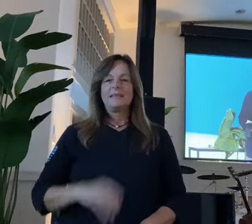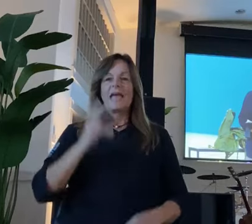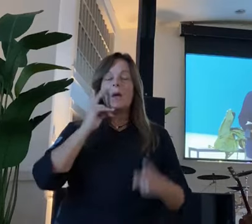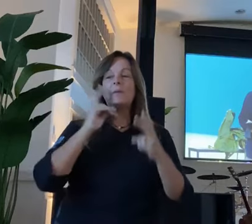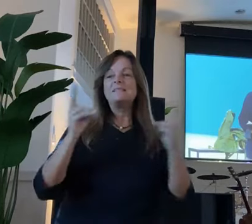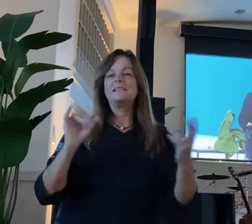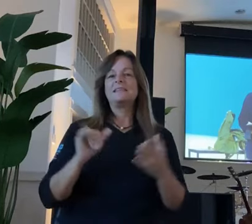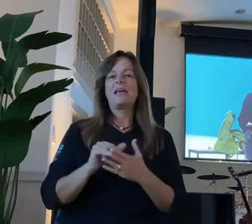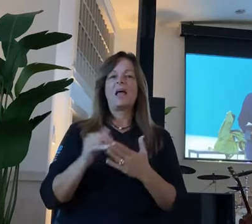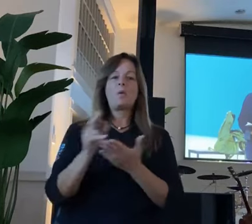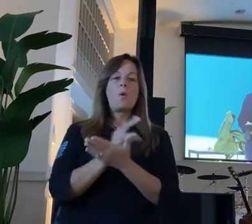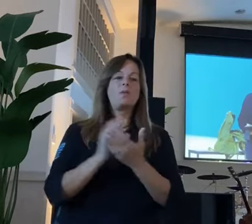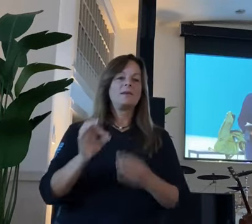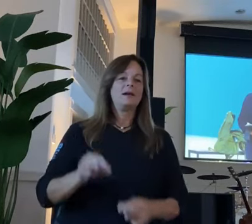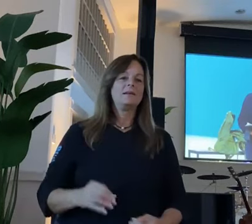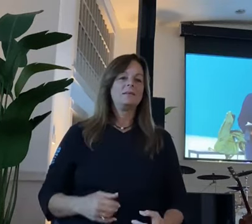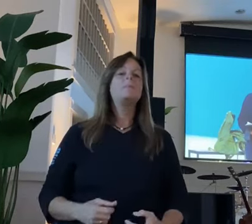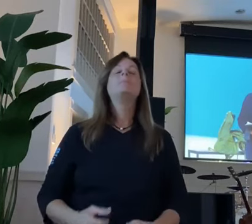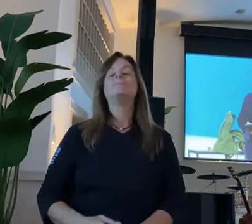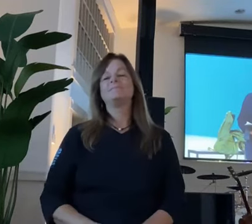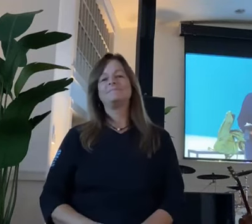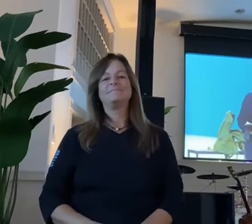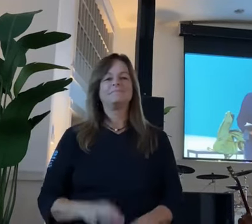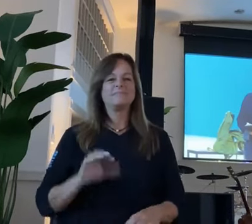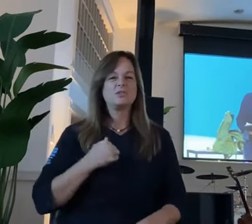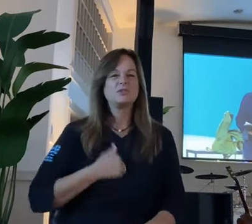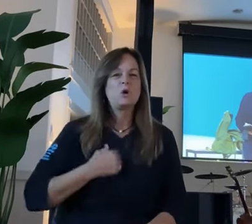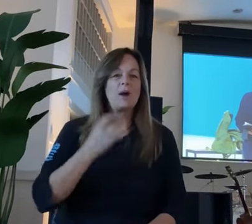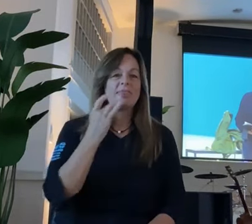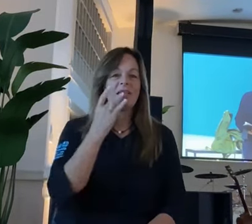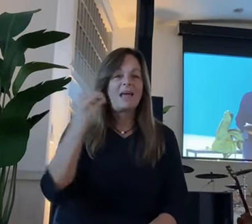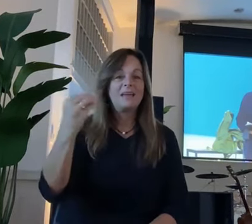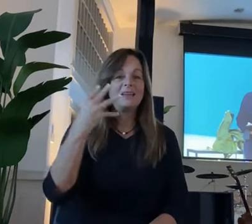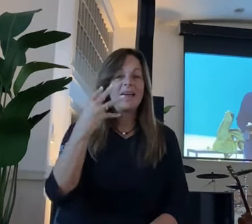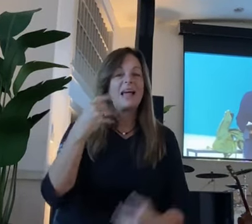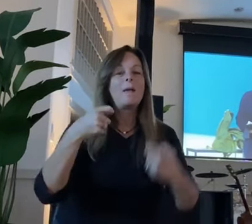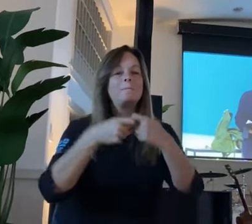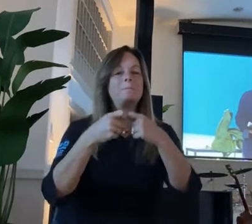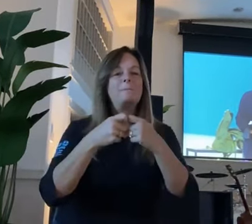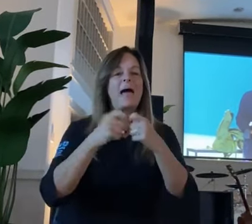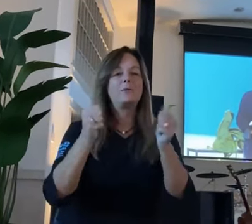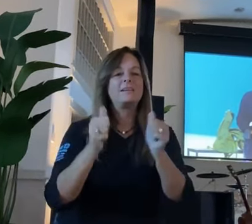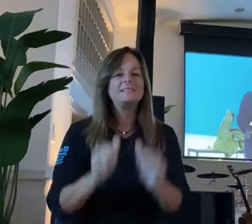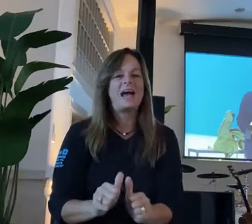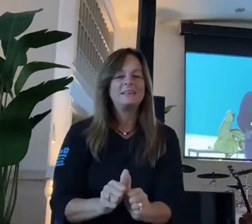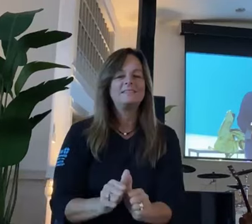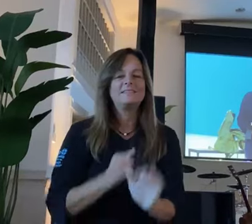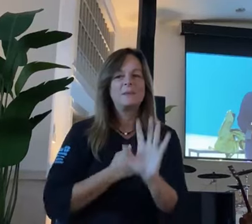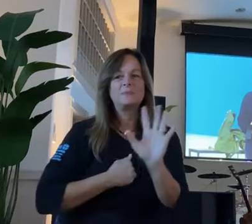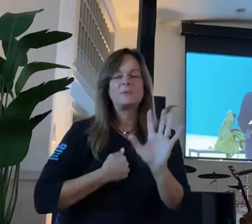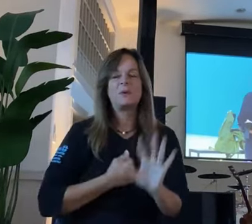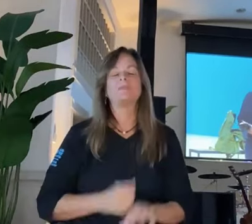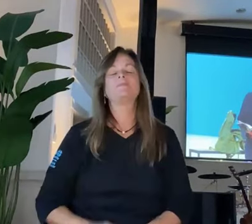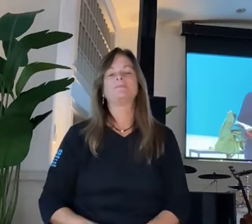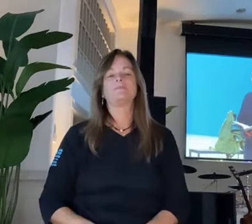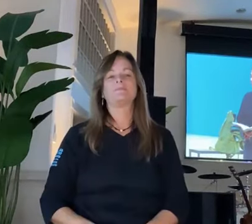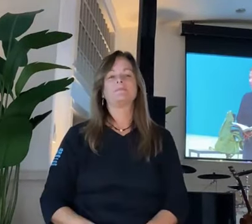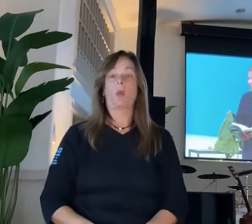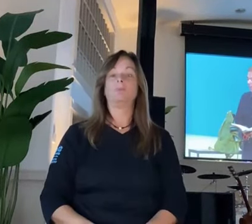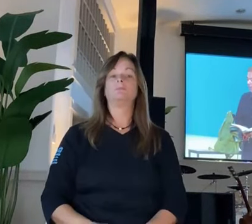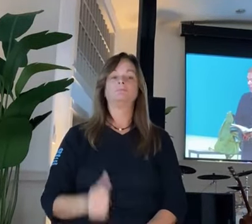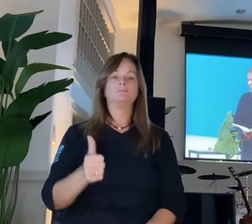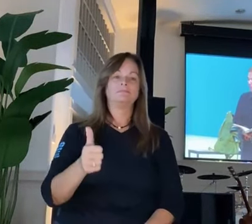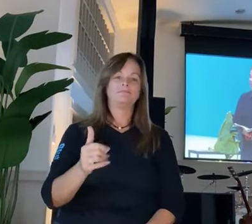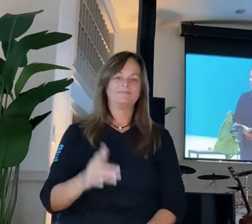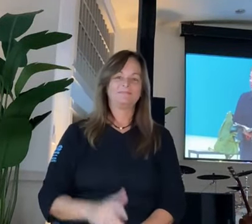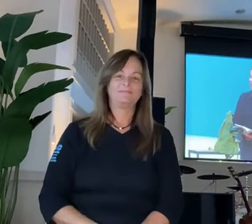You serve a holy God that's set apart, and you have been set apart for Him. That does not mean you're going to be perfect tomorrow, but that means you